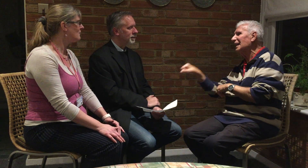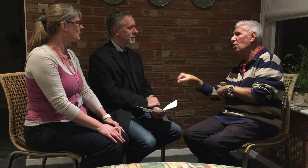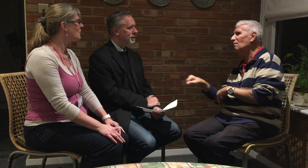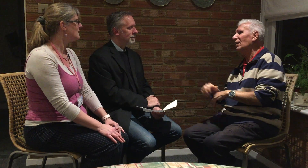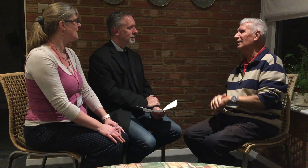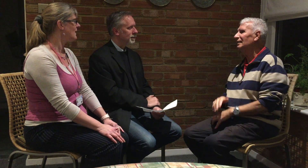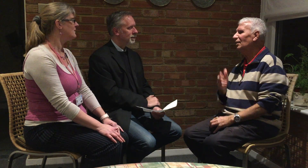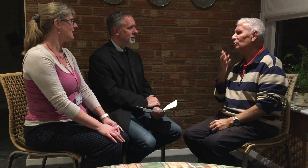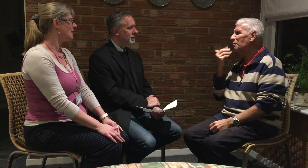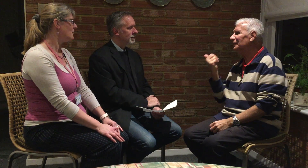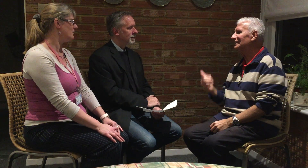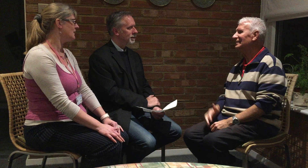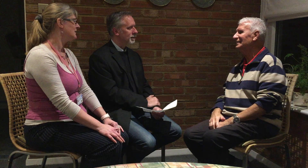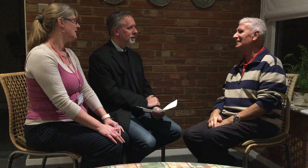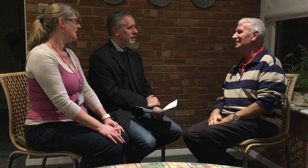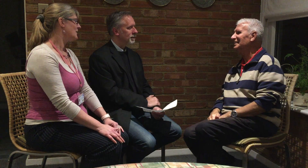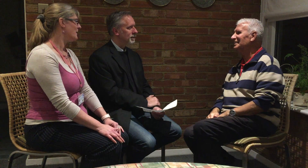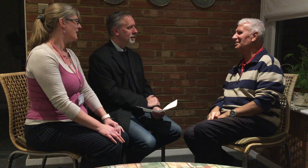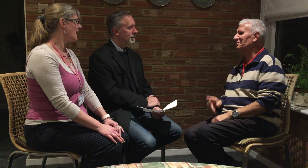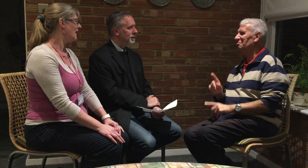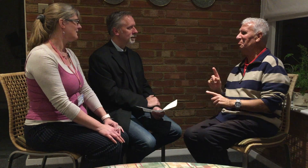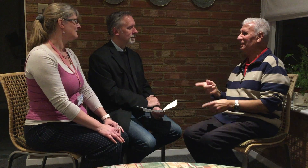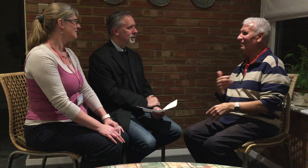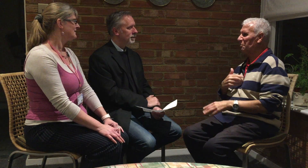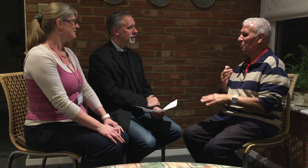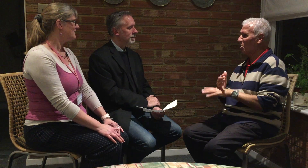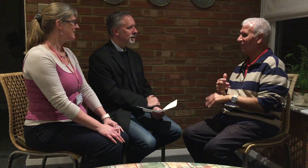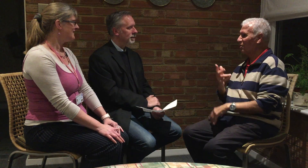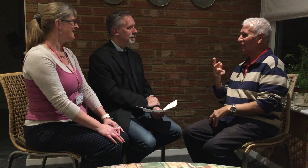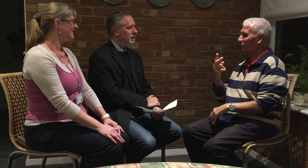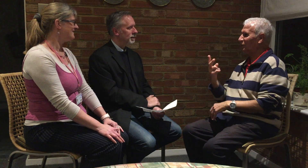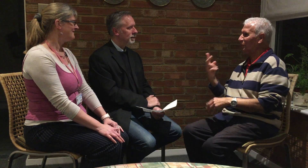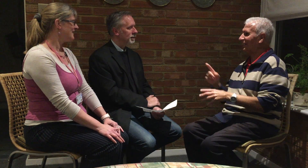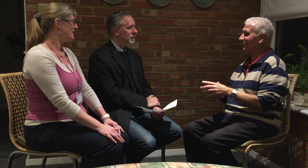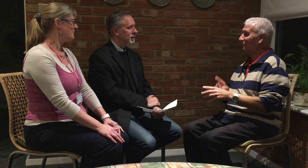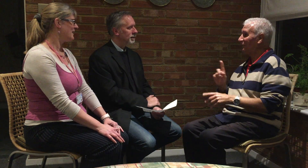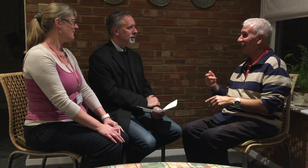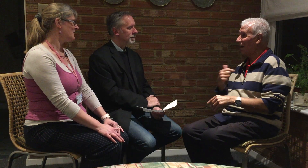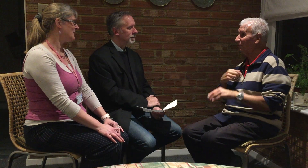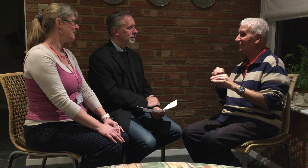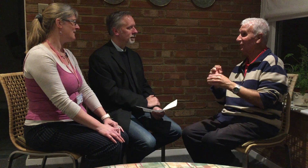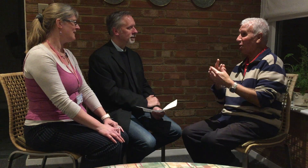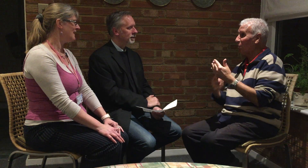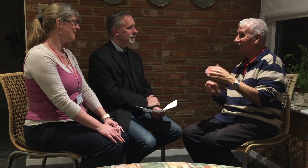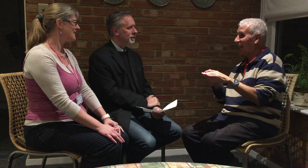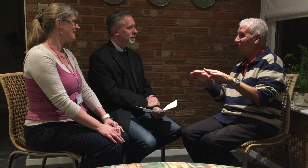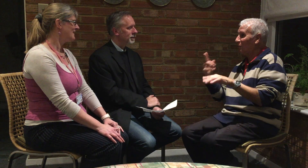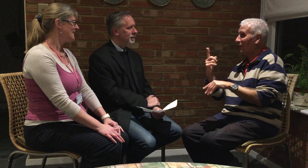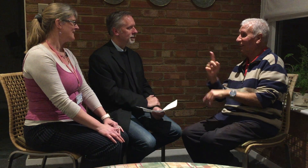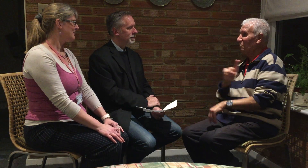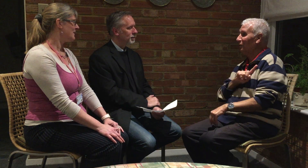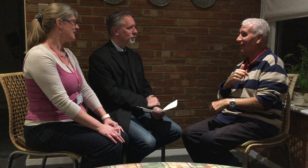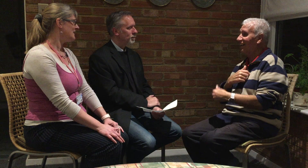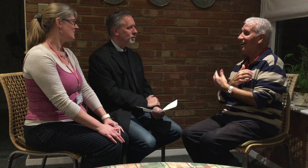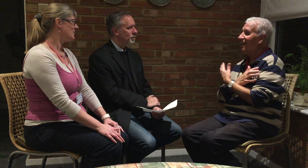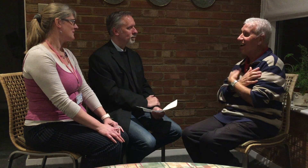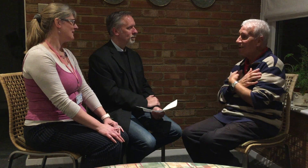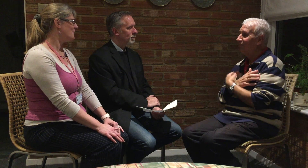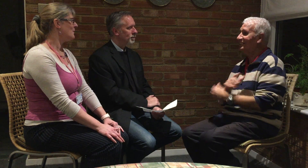or on holiday, I'll take over. I don't mind that. But, you know, I've been working for 22 years. But I teach just level 1,